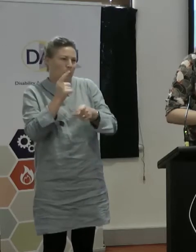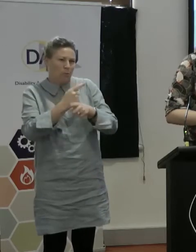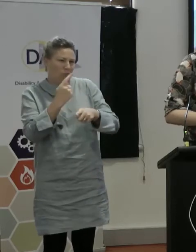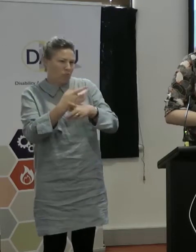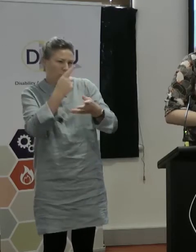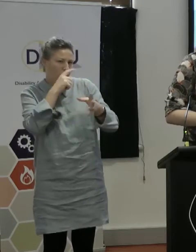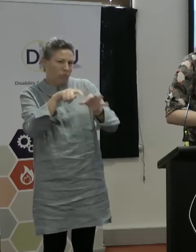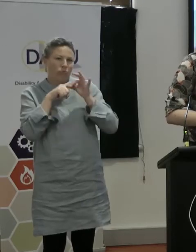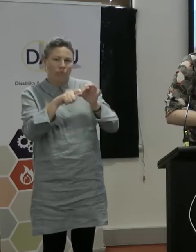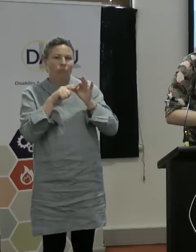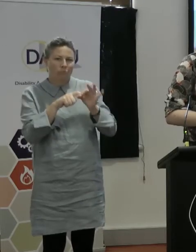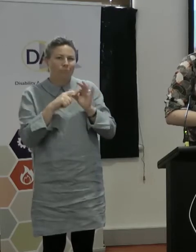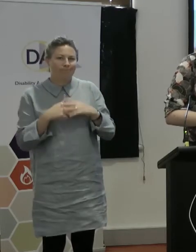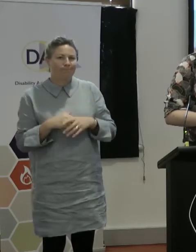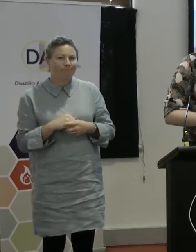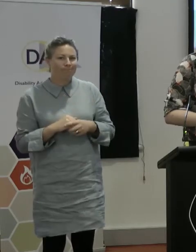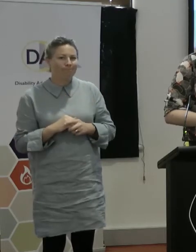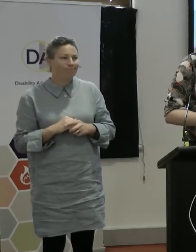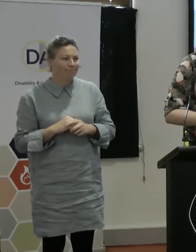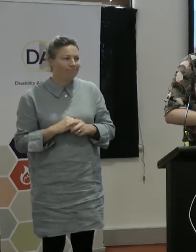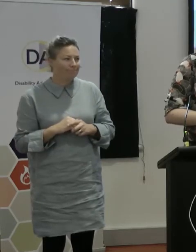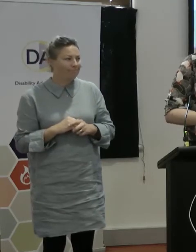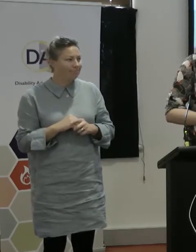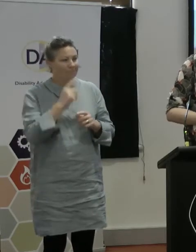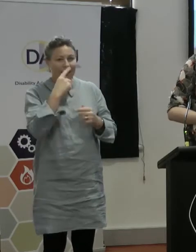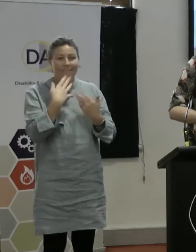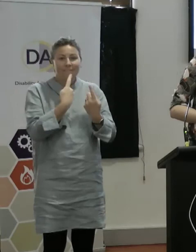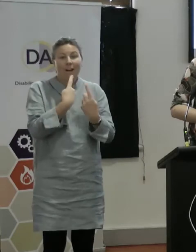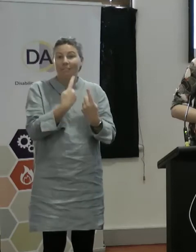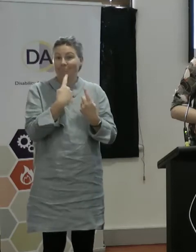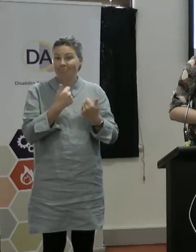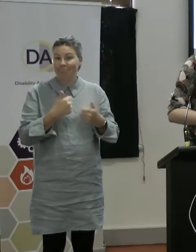questions and give some legal advice to people.